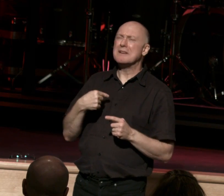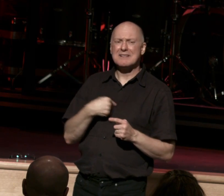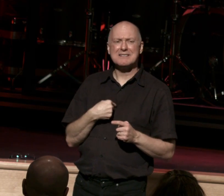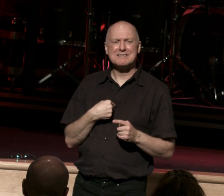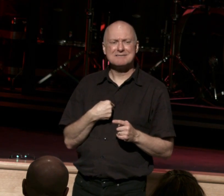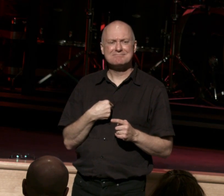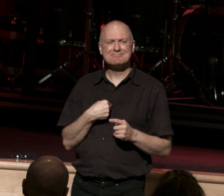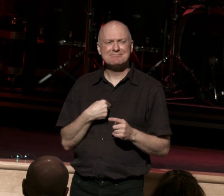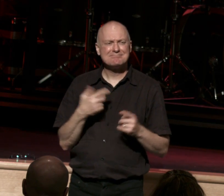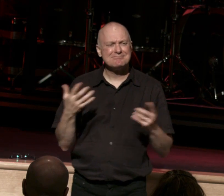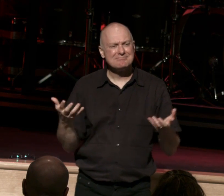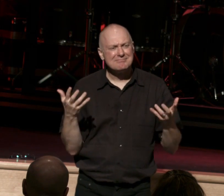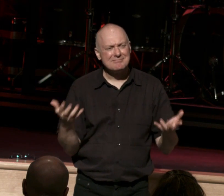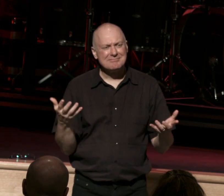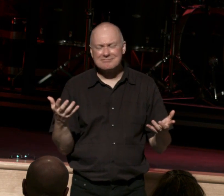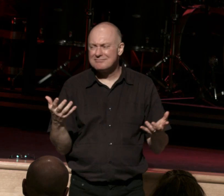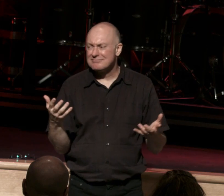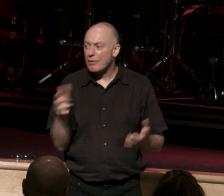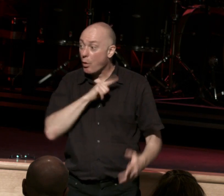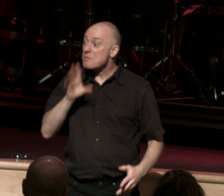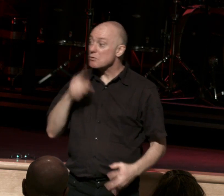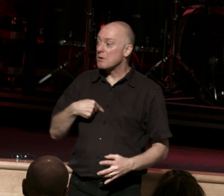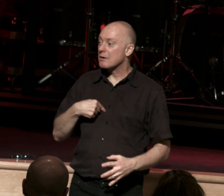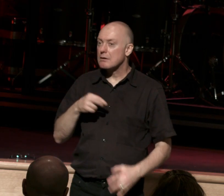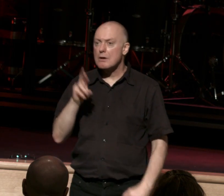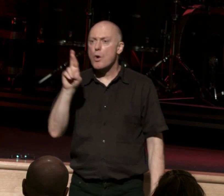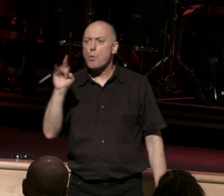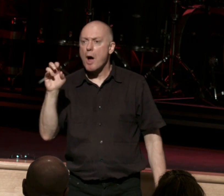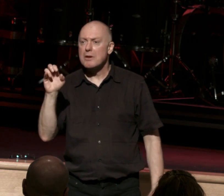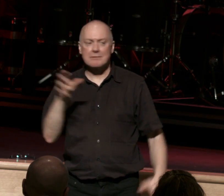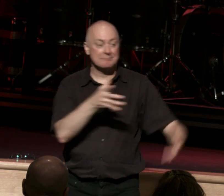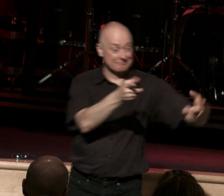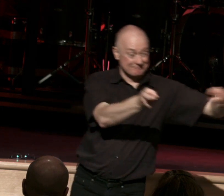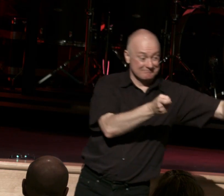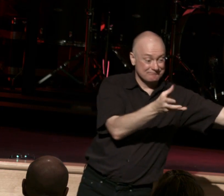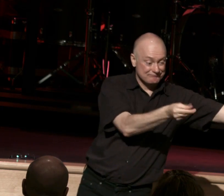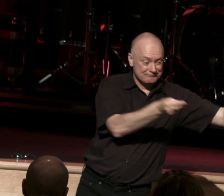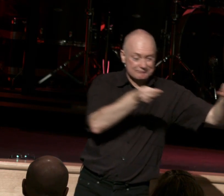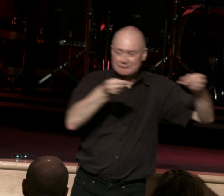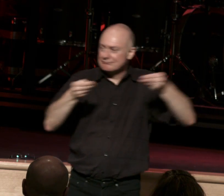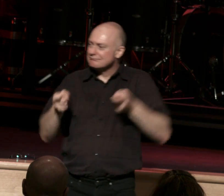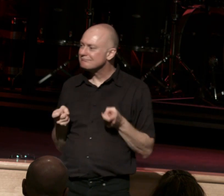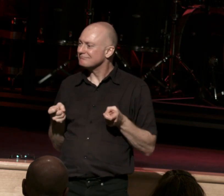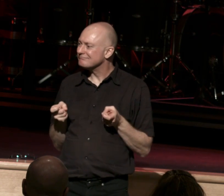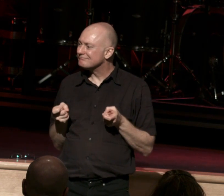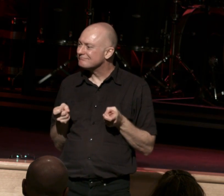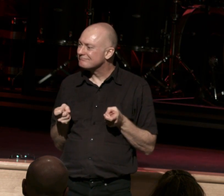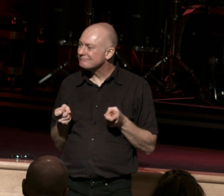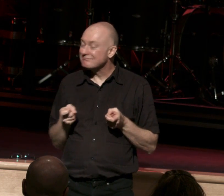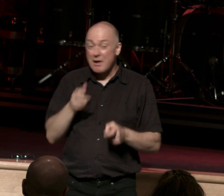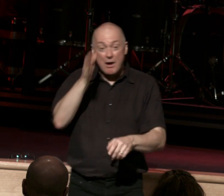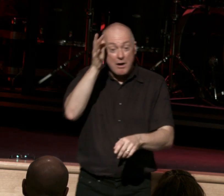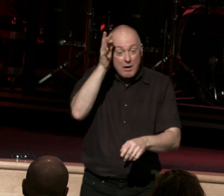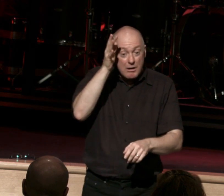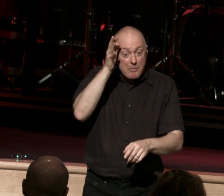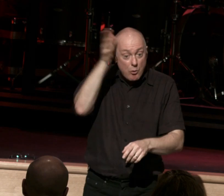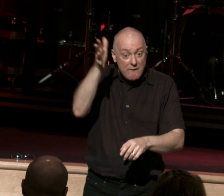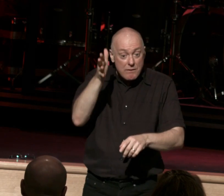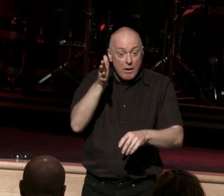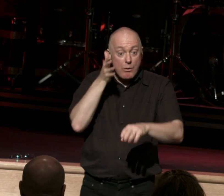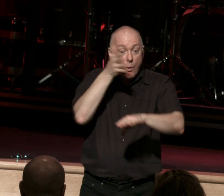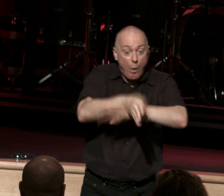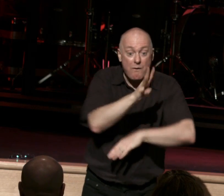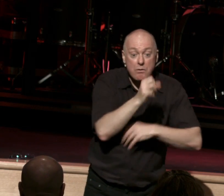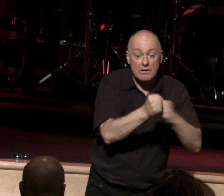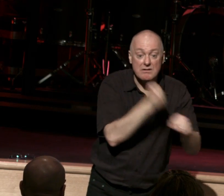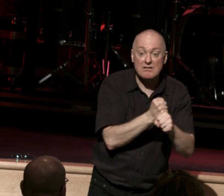The phrase was something like this, or was this, it was, Robbie, take the reins. Now, my grandfather had been in ministry for 40-plus years. The